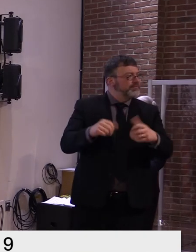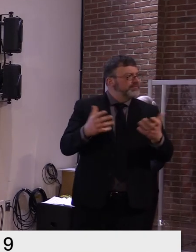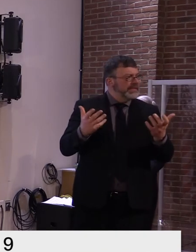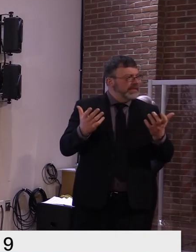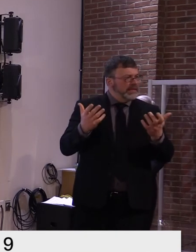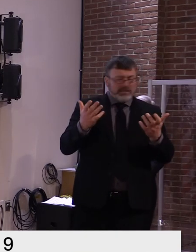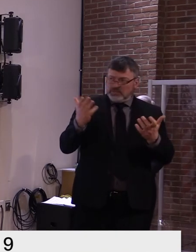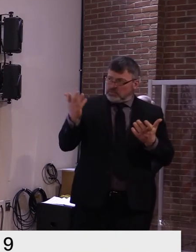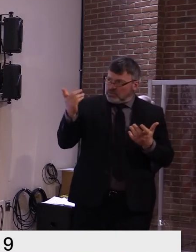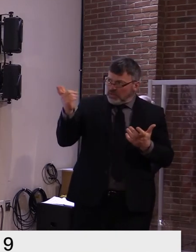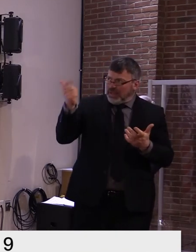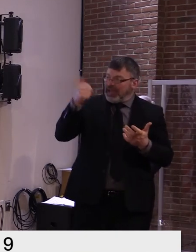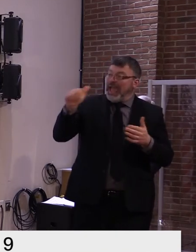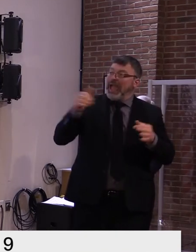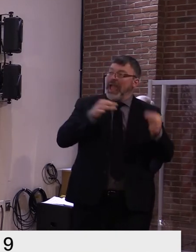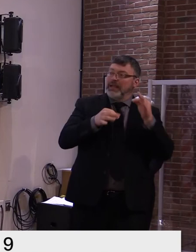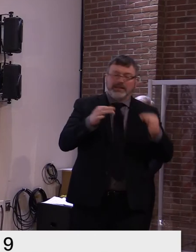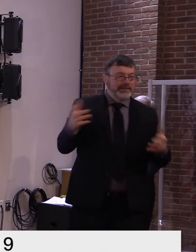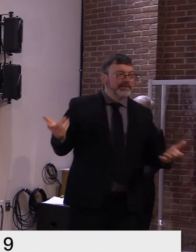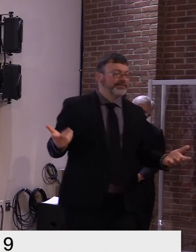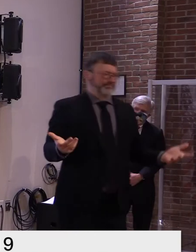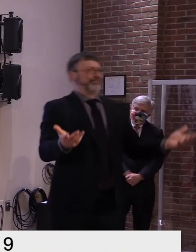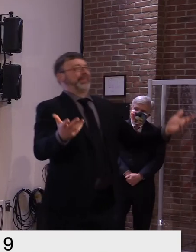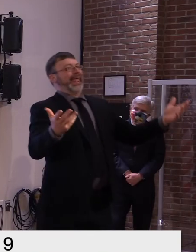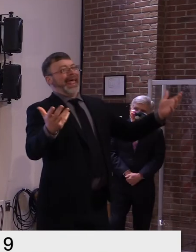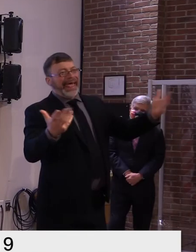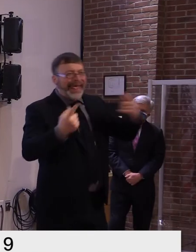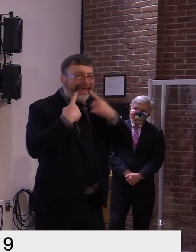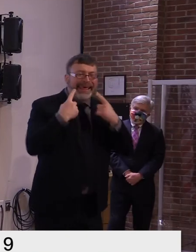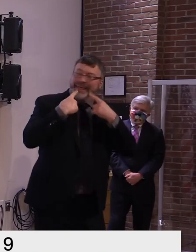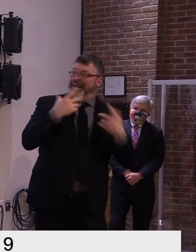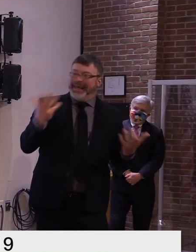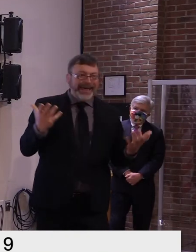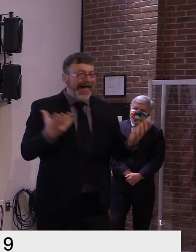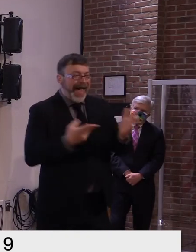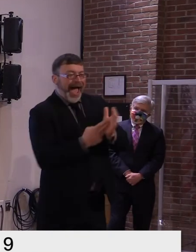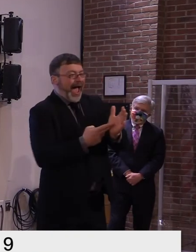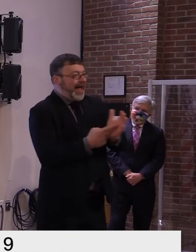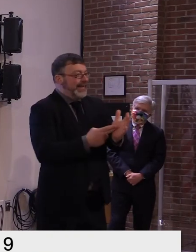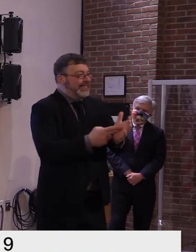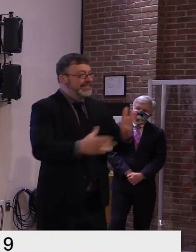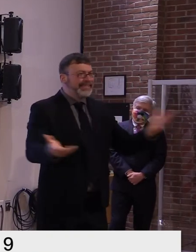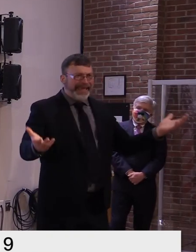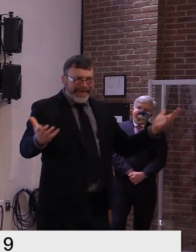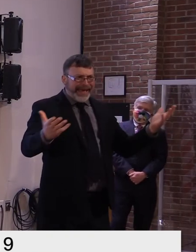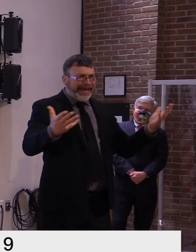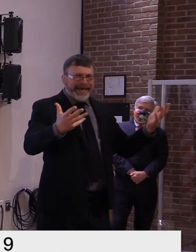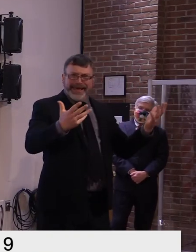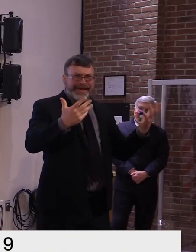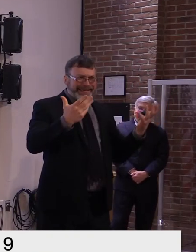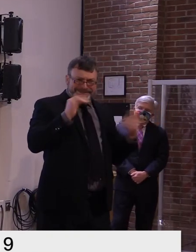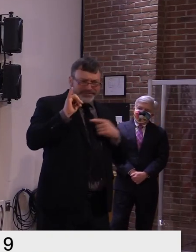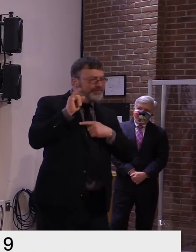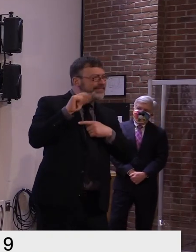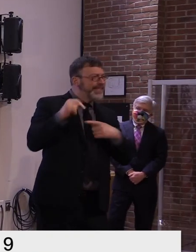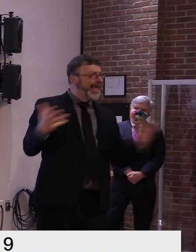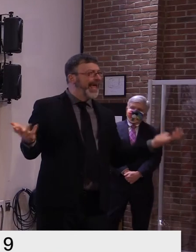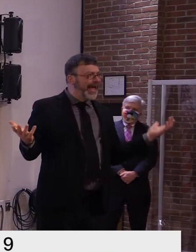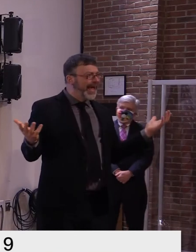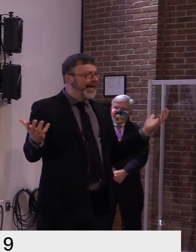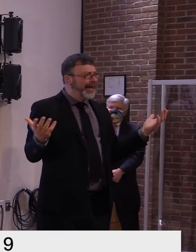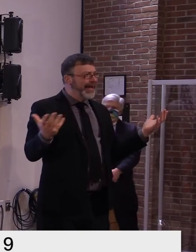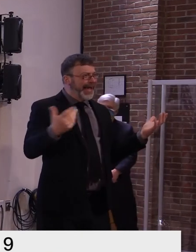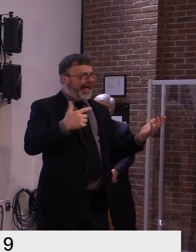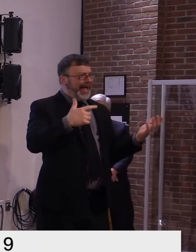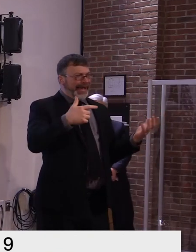Yeah, you know, you've got me in a bad position here because people are going to put deposits down based on Dr.